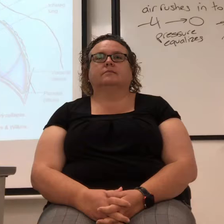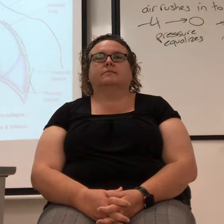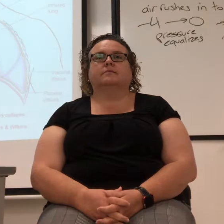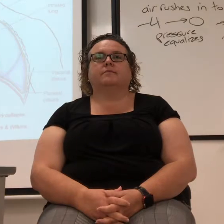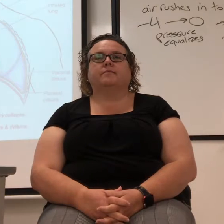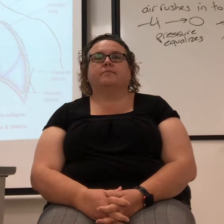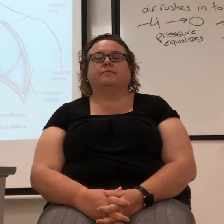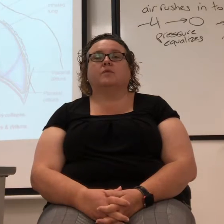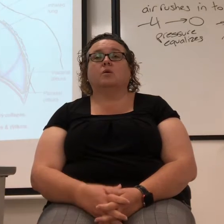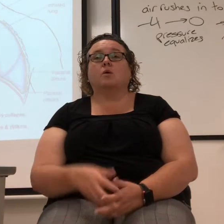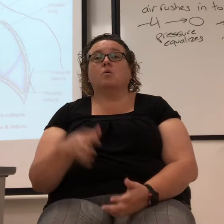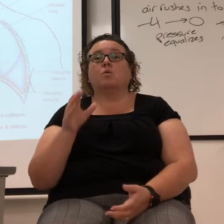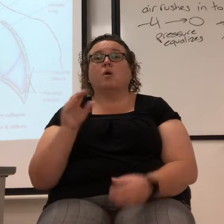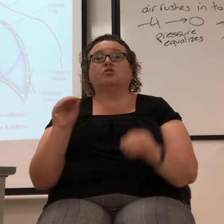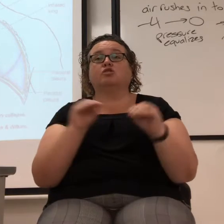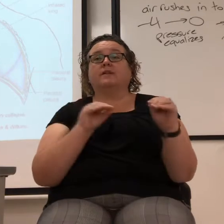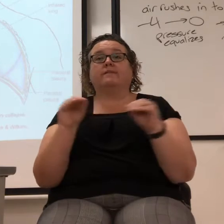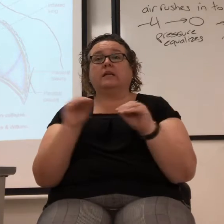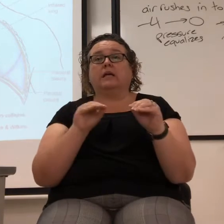Shifting a heart.